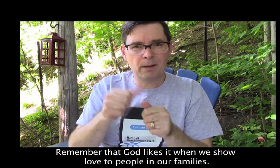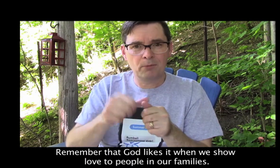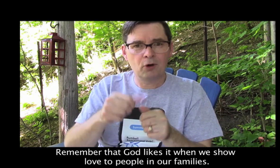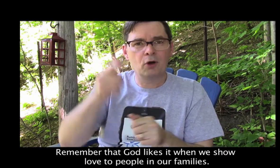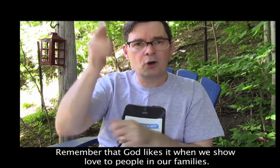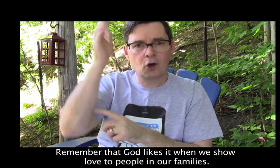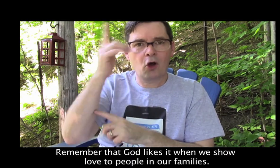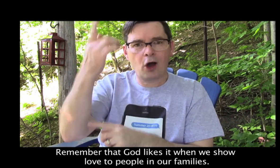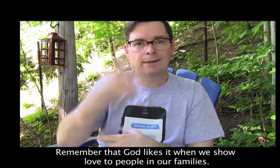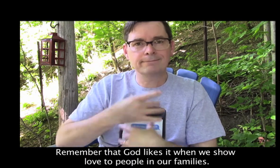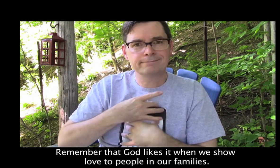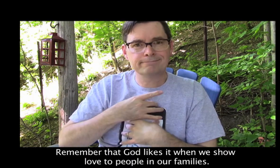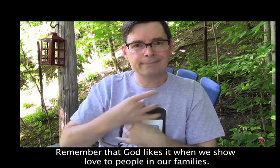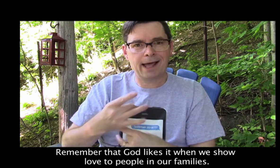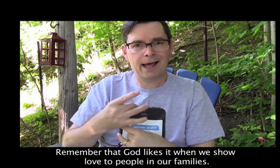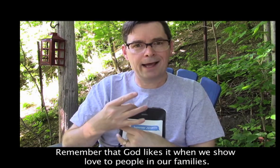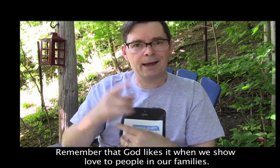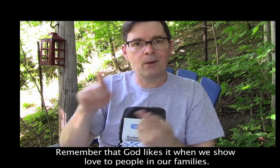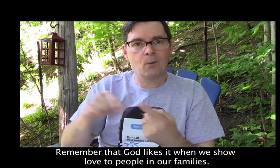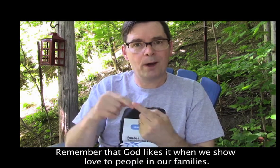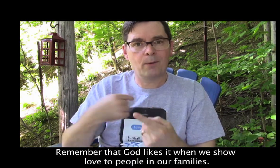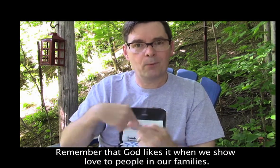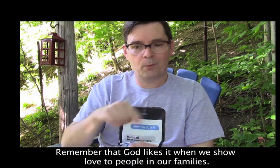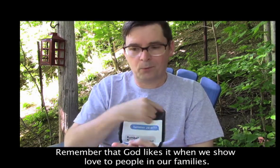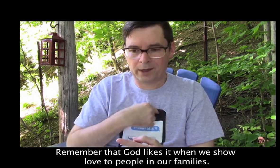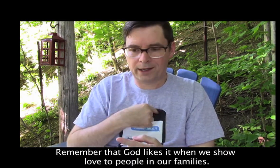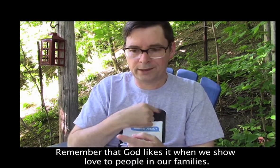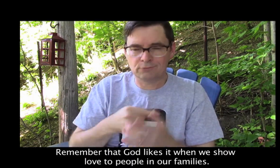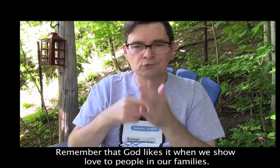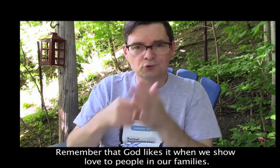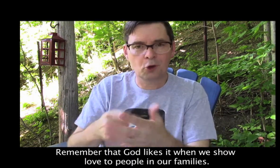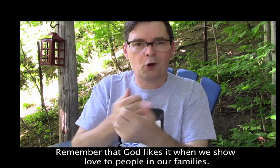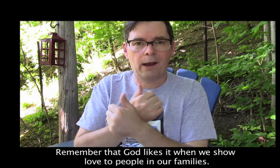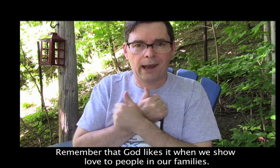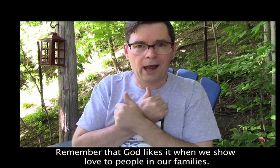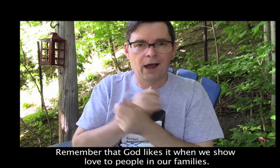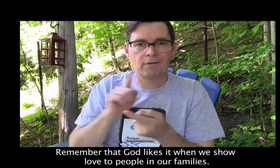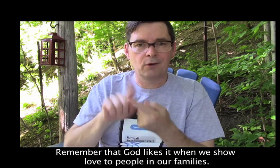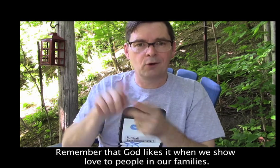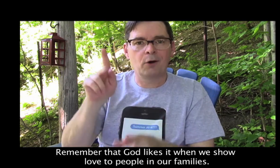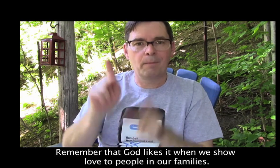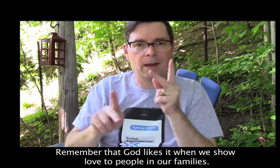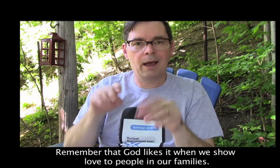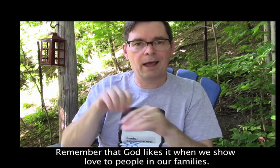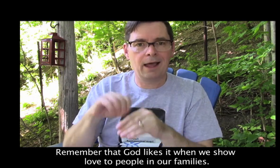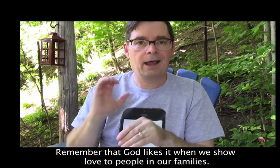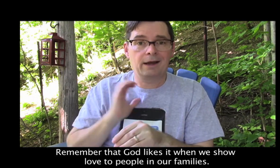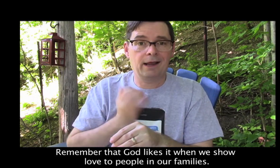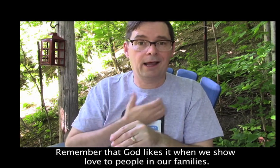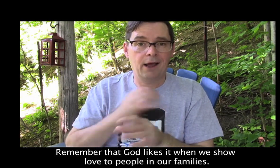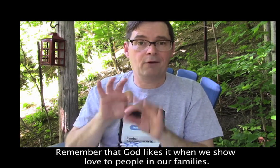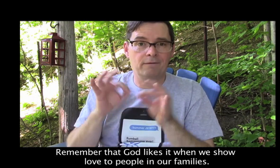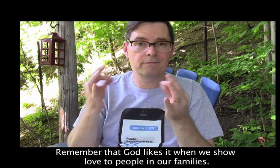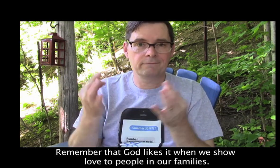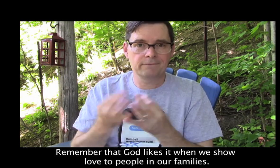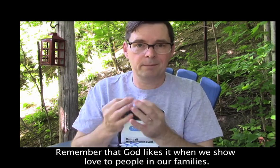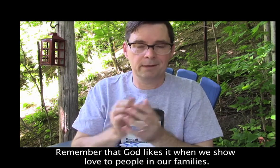Remember that God likes it when we show love to people in our families.